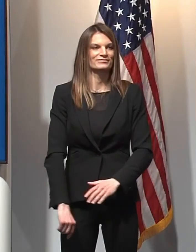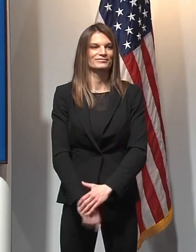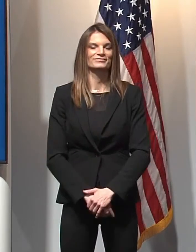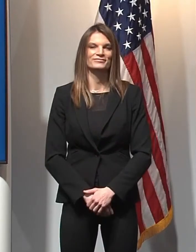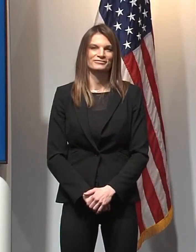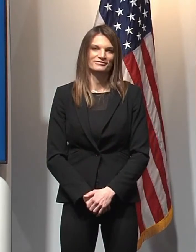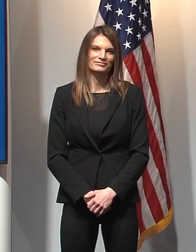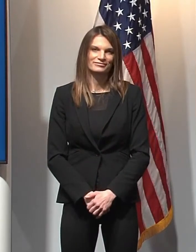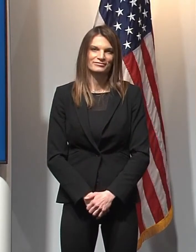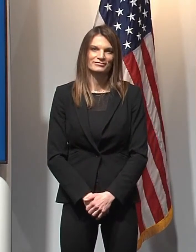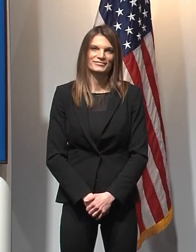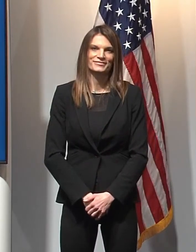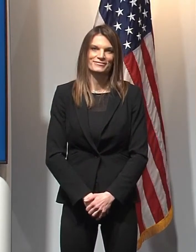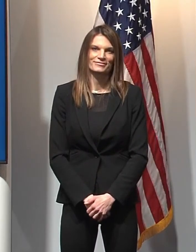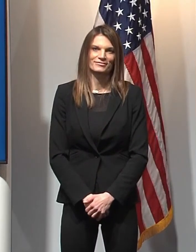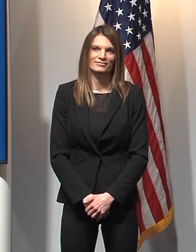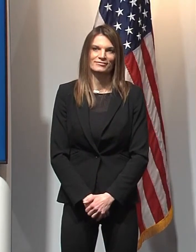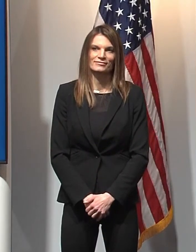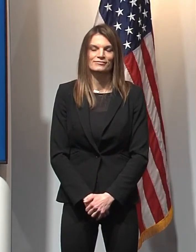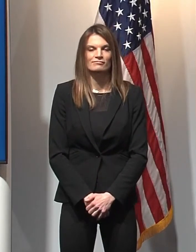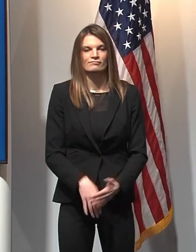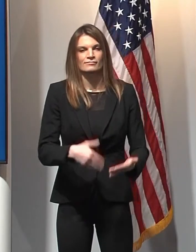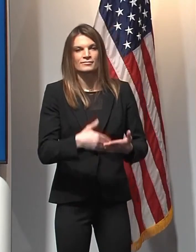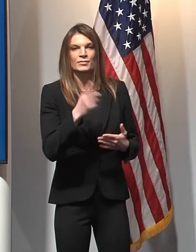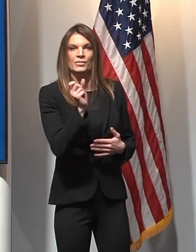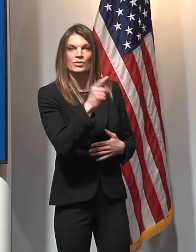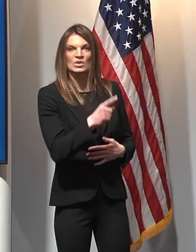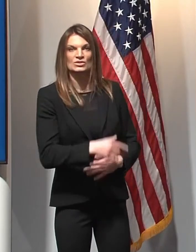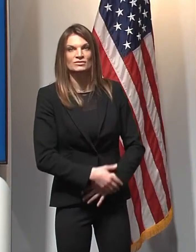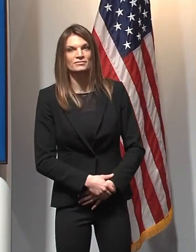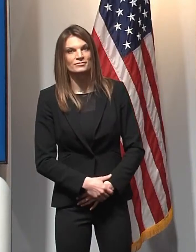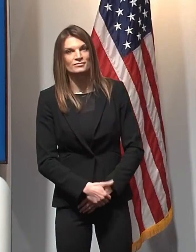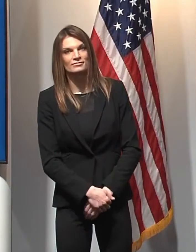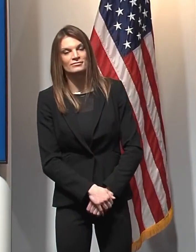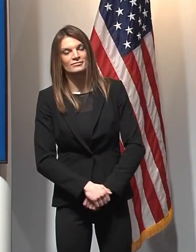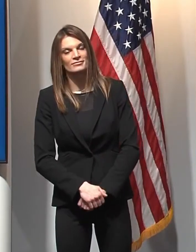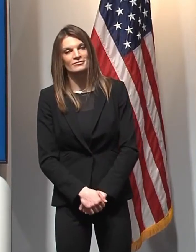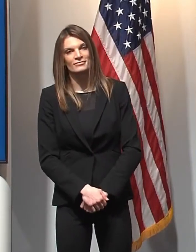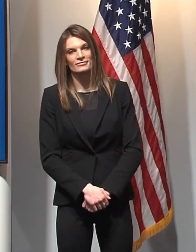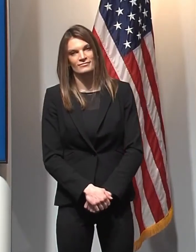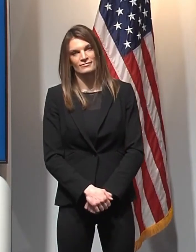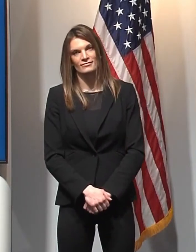We'll take a few more questions. I'll turn it over to Emily Lawler with MLive.